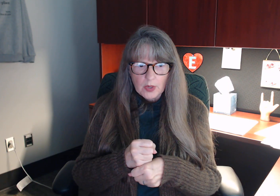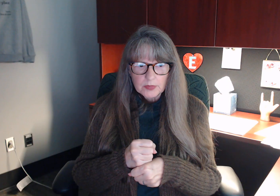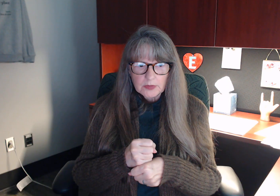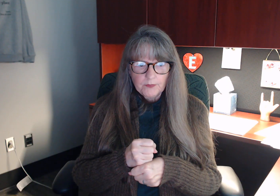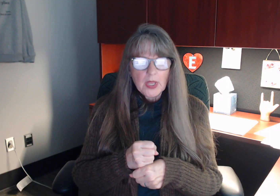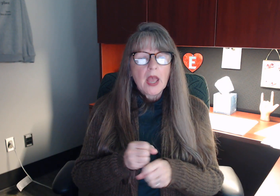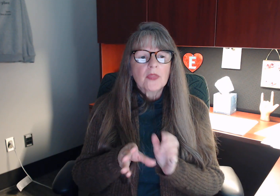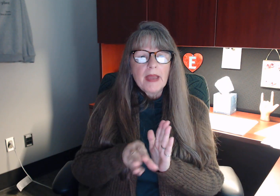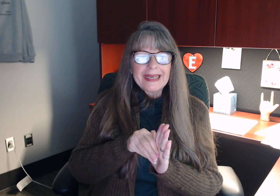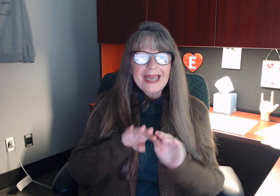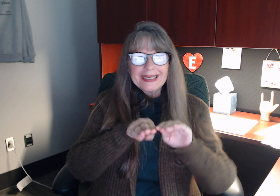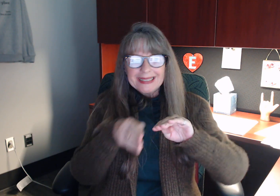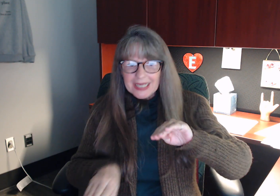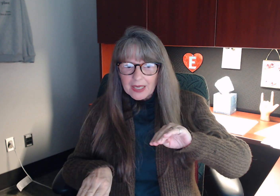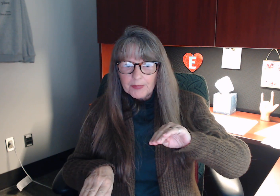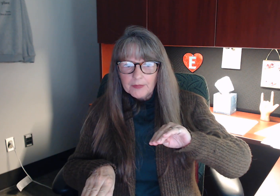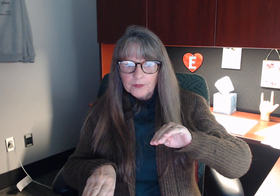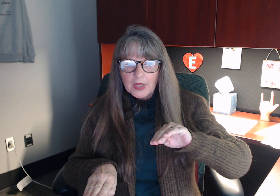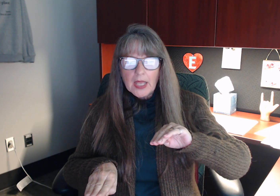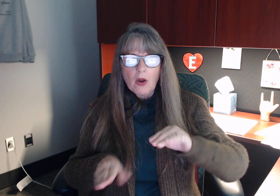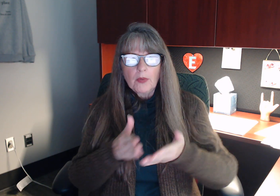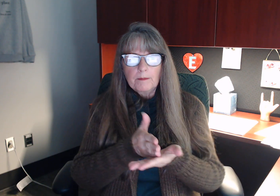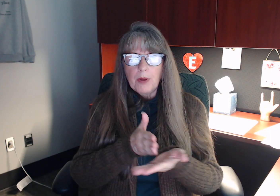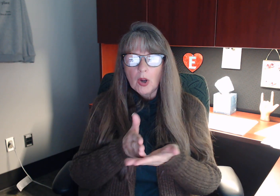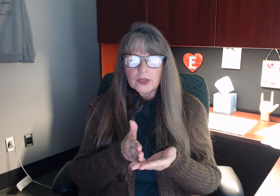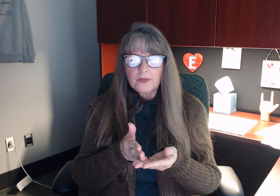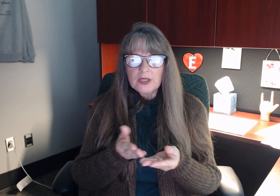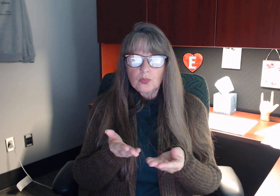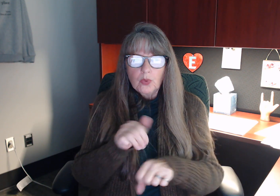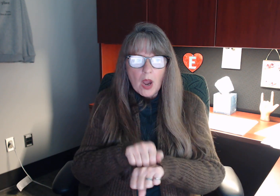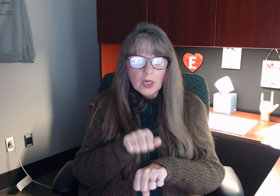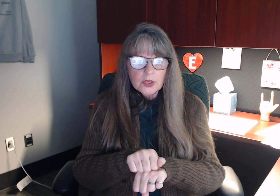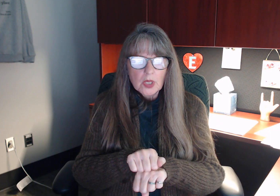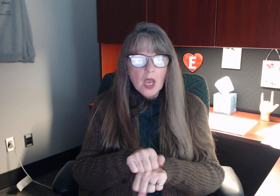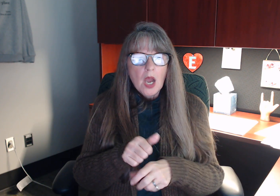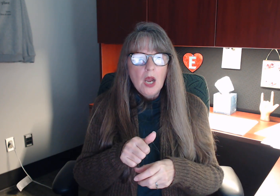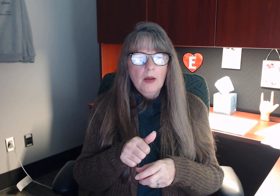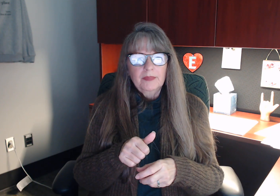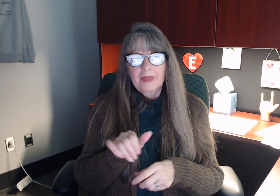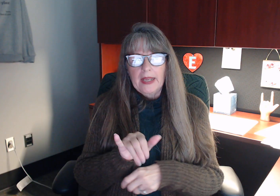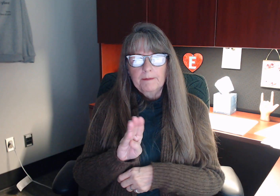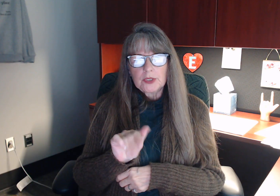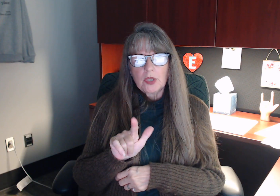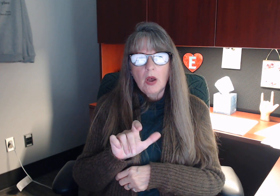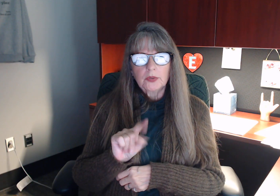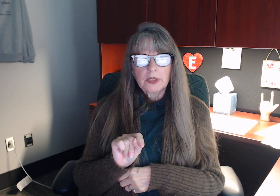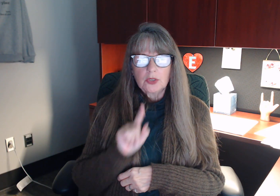formed. The magnetic dip are parts of these rocks, like basalt, is